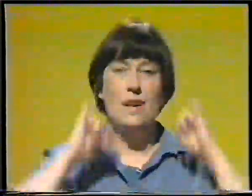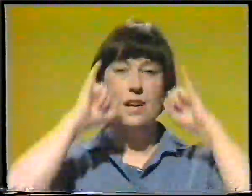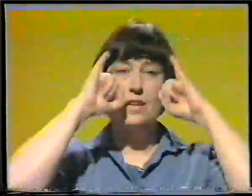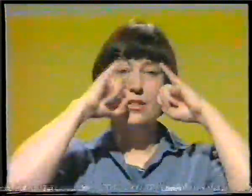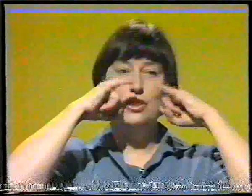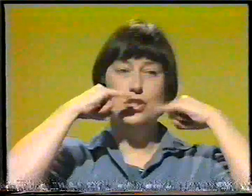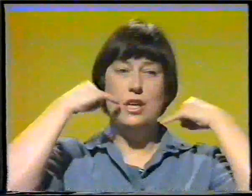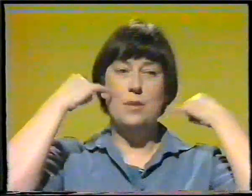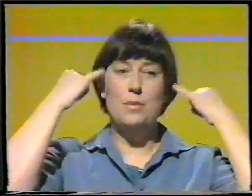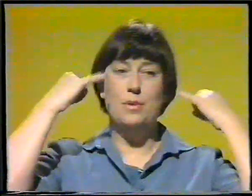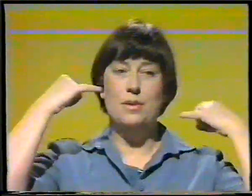Sheep.